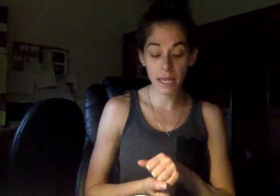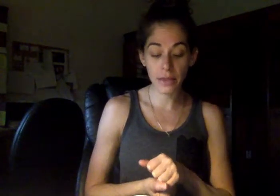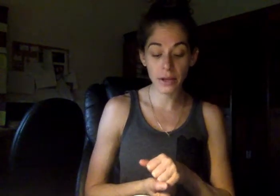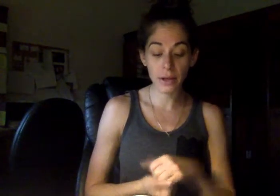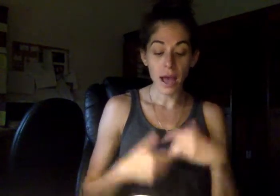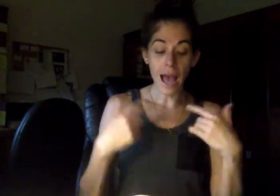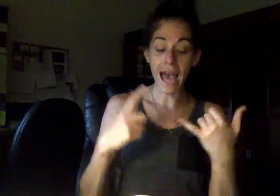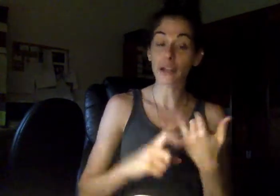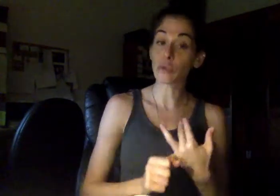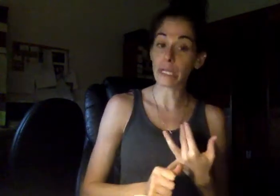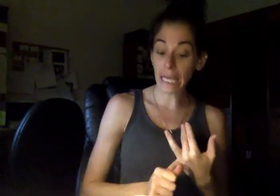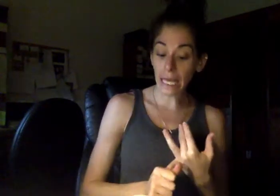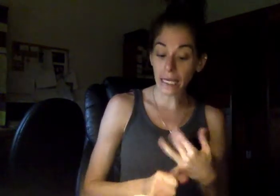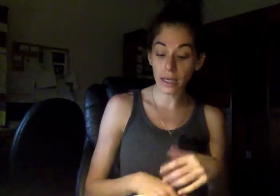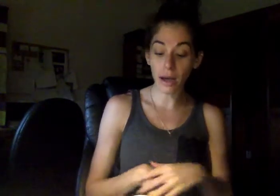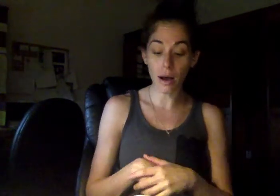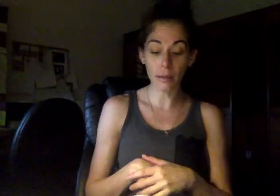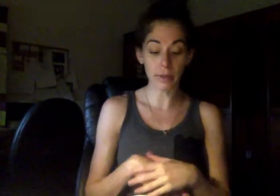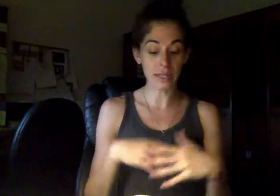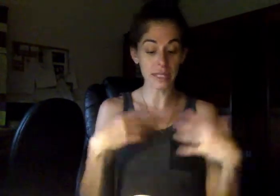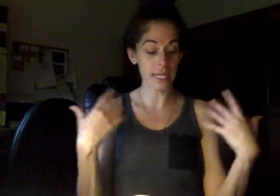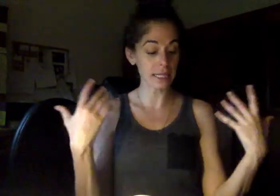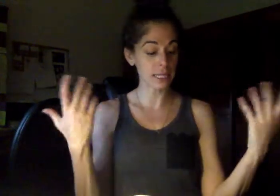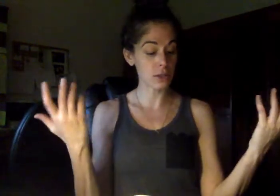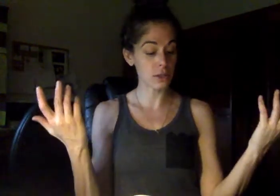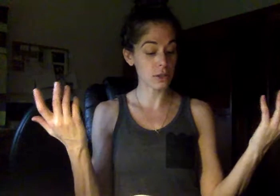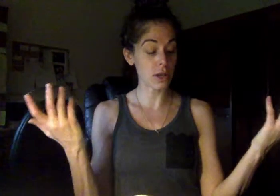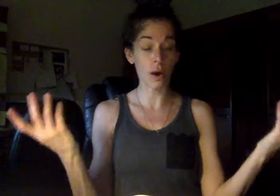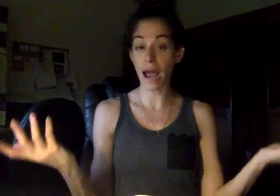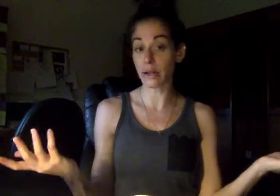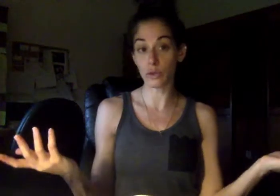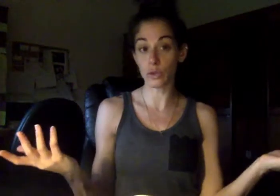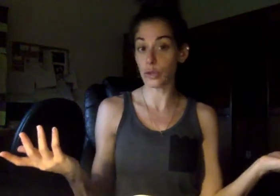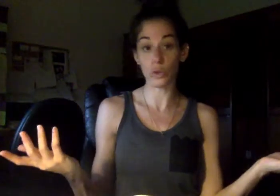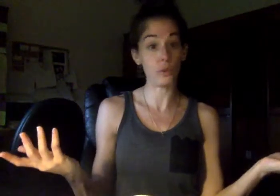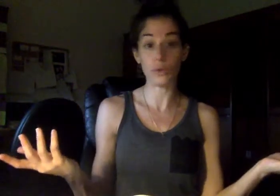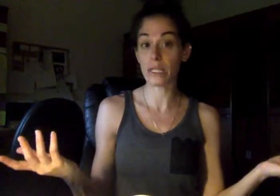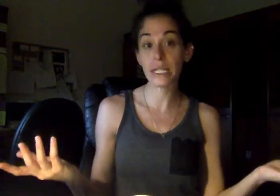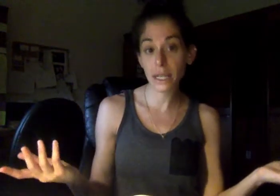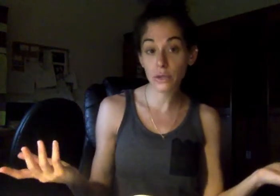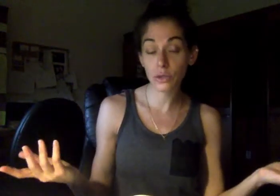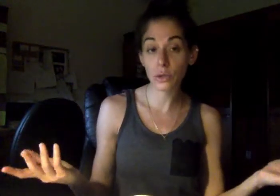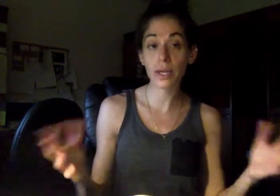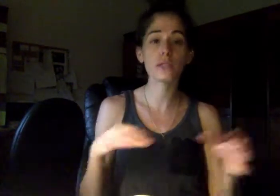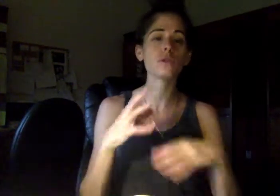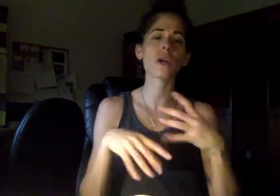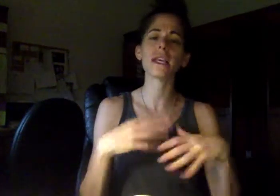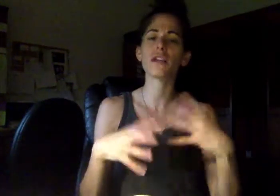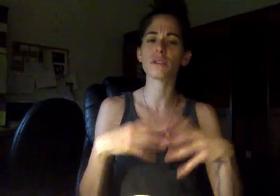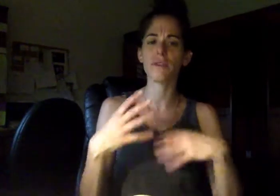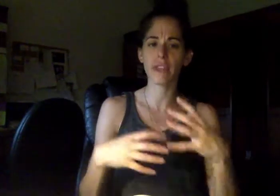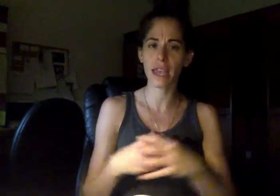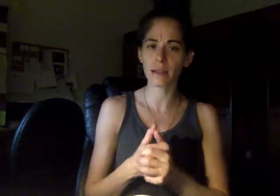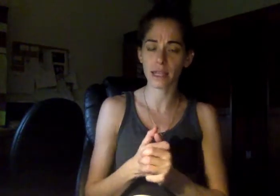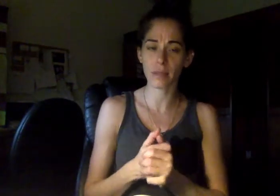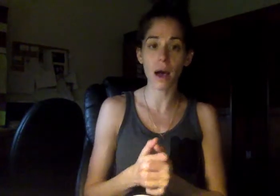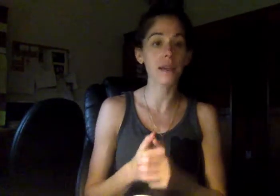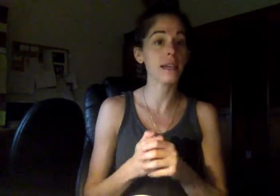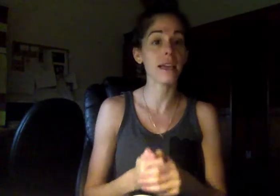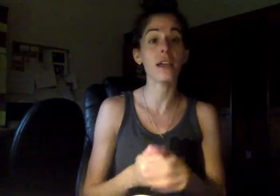together. Add a greeting, it says like at least, or add new details to it. So try to get yourself thinking outside the box. Again, you